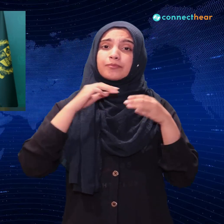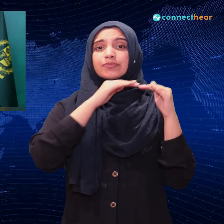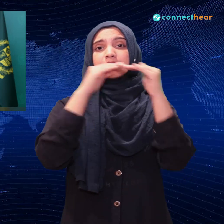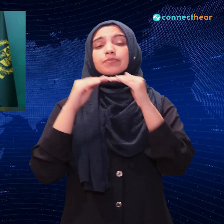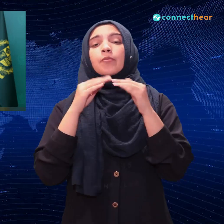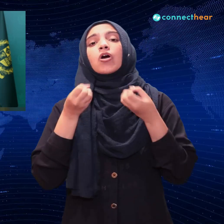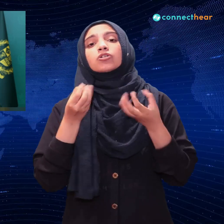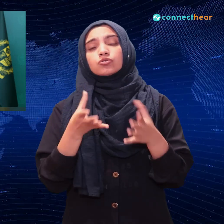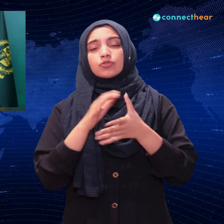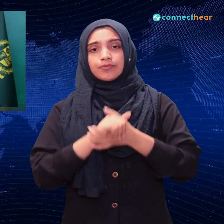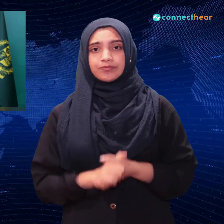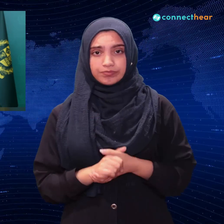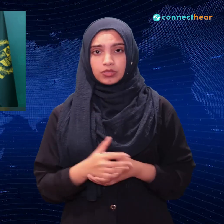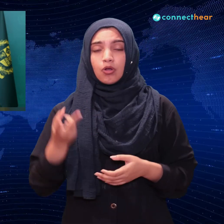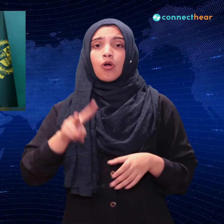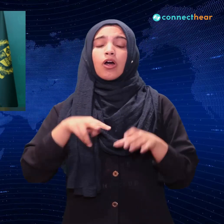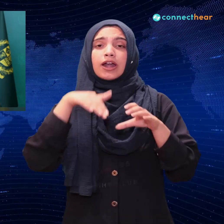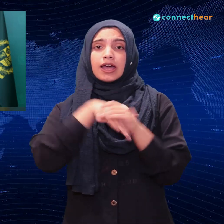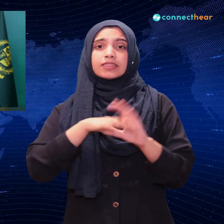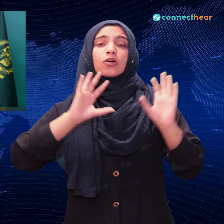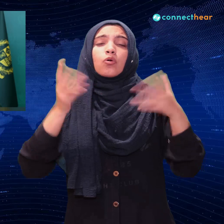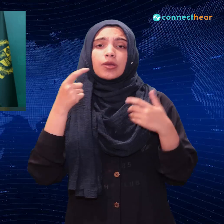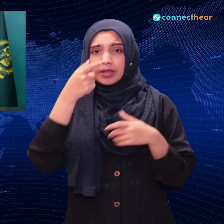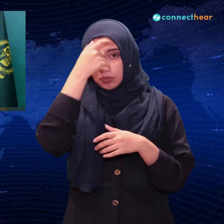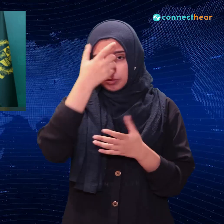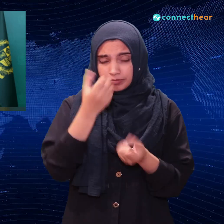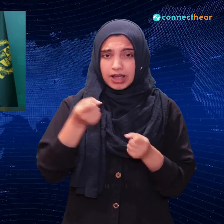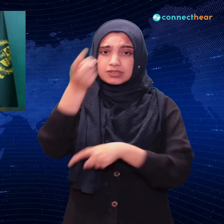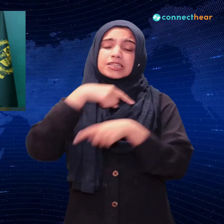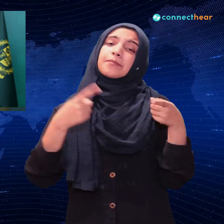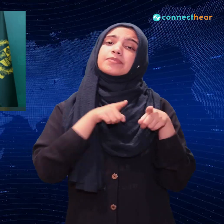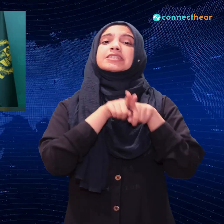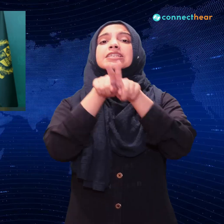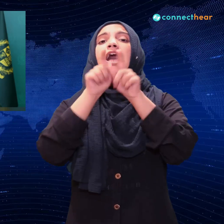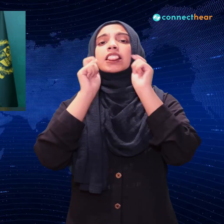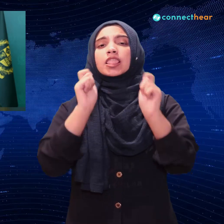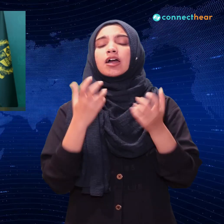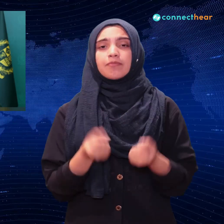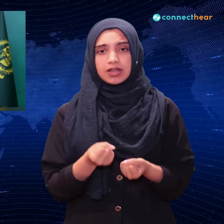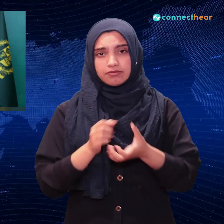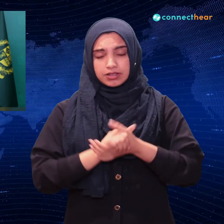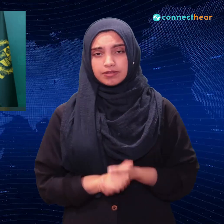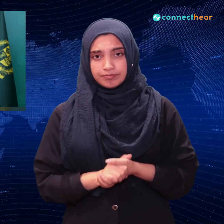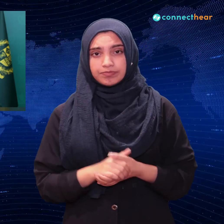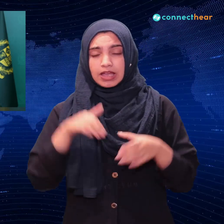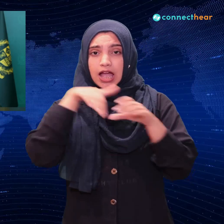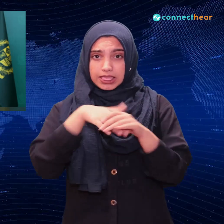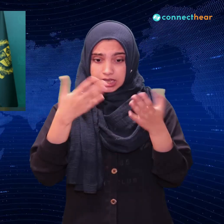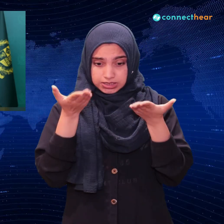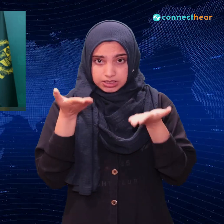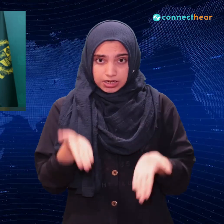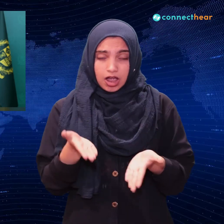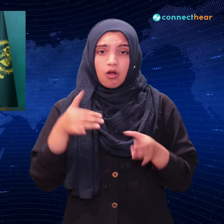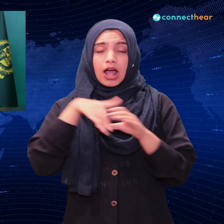by uncertain weather patterns. The common threats faced by us today not only